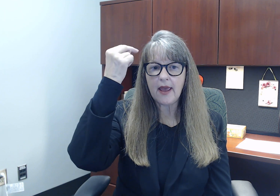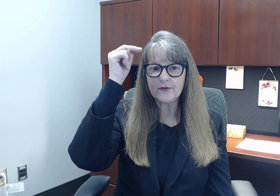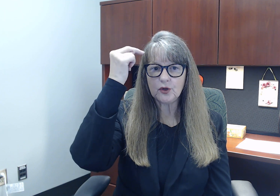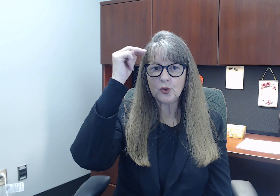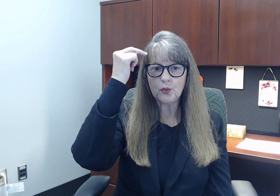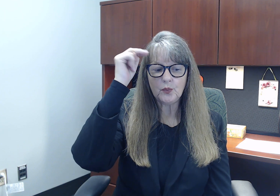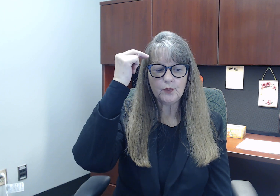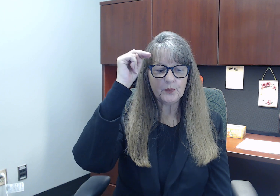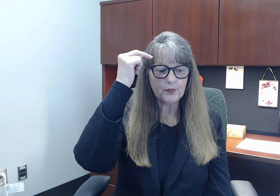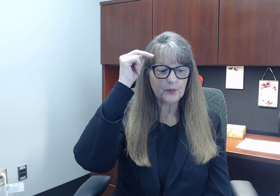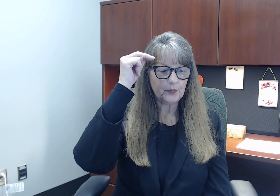nephew.